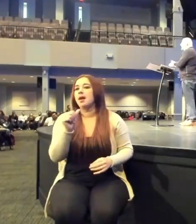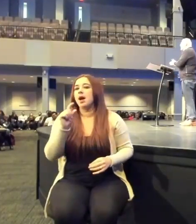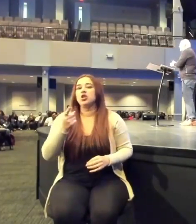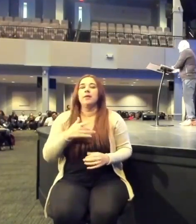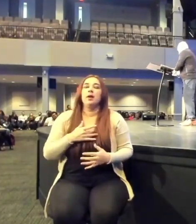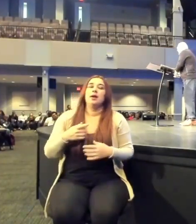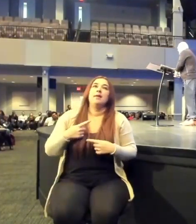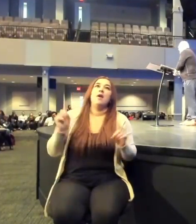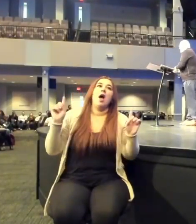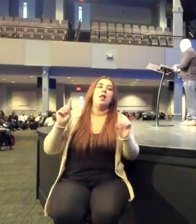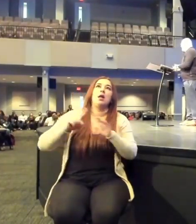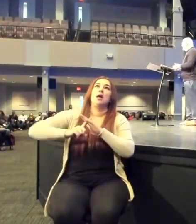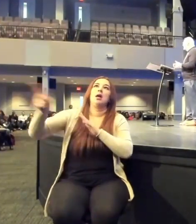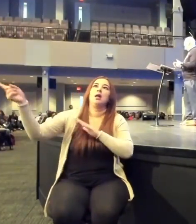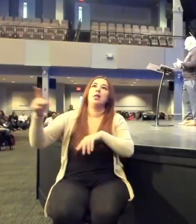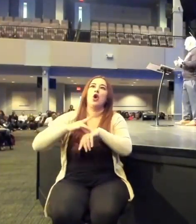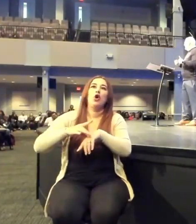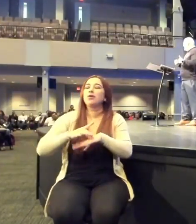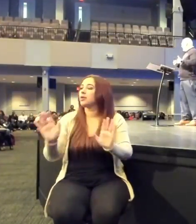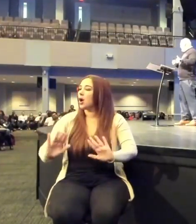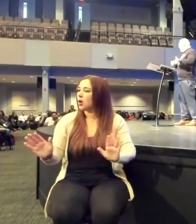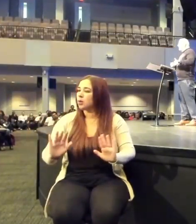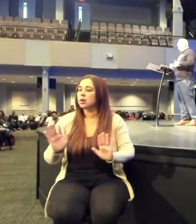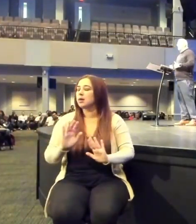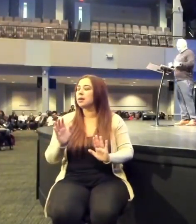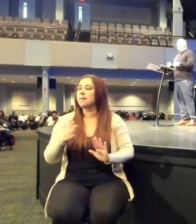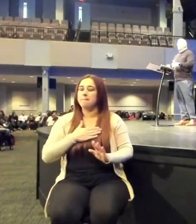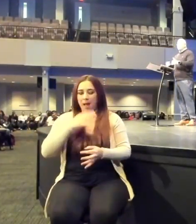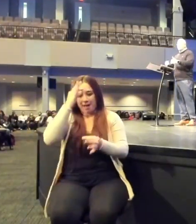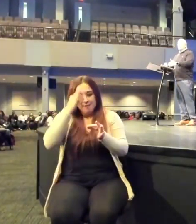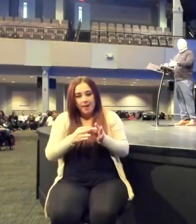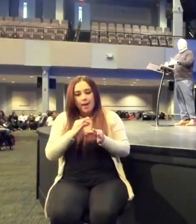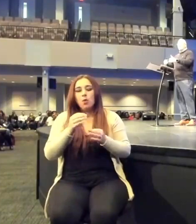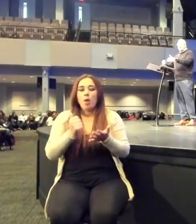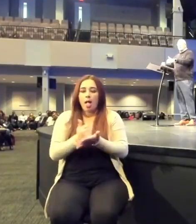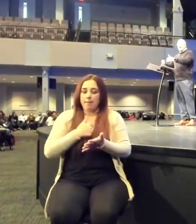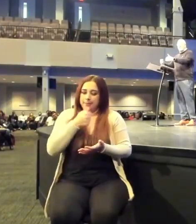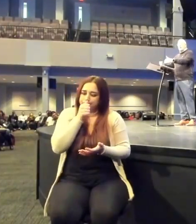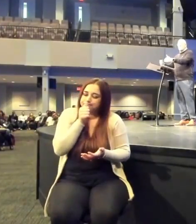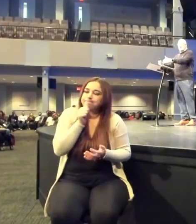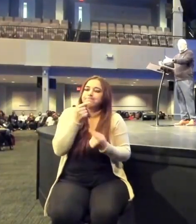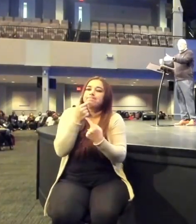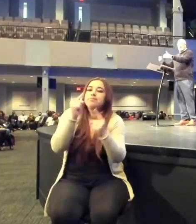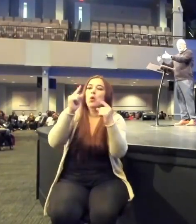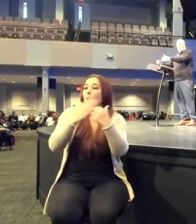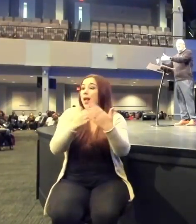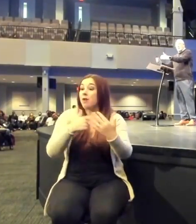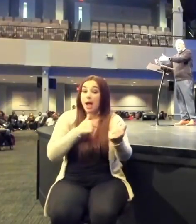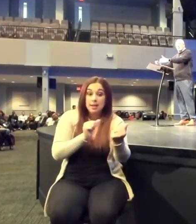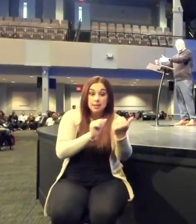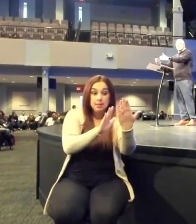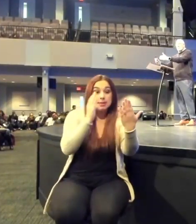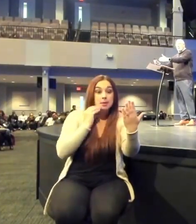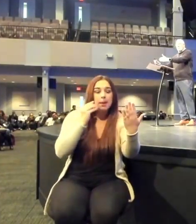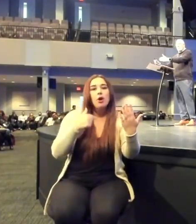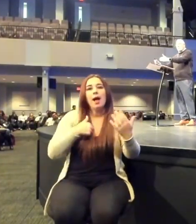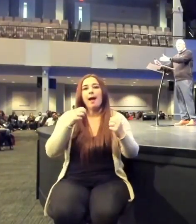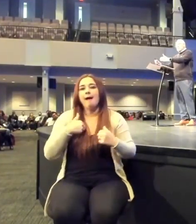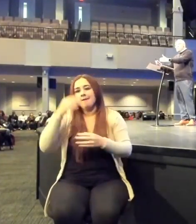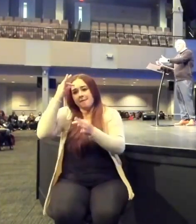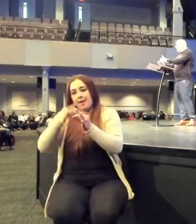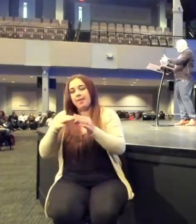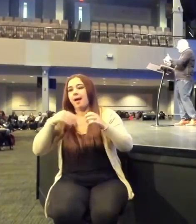get out of here, but a faith that says my faith will get me through whatever I may face in the days to